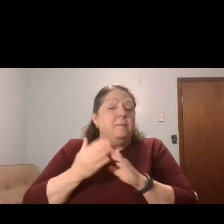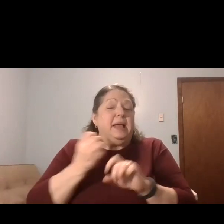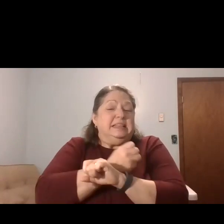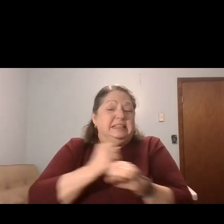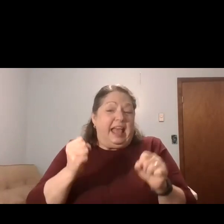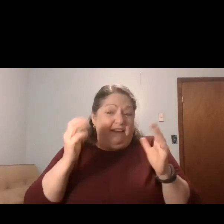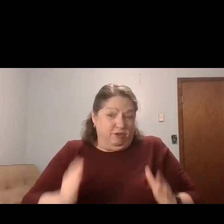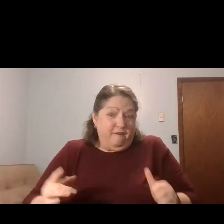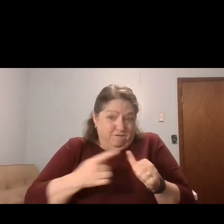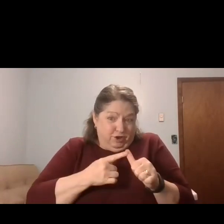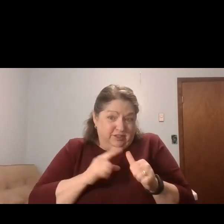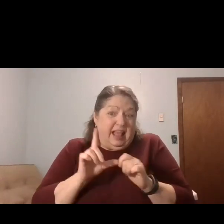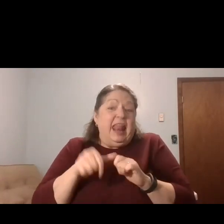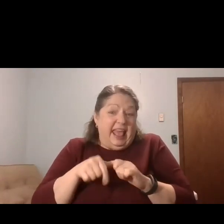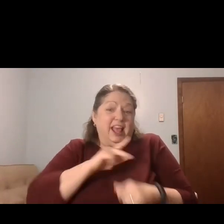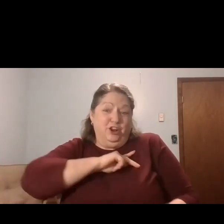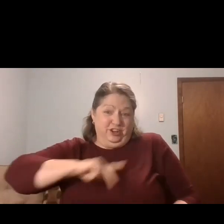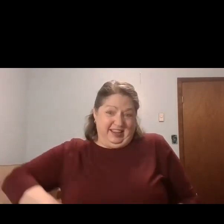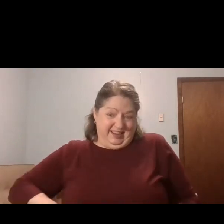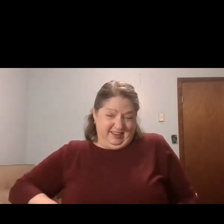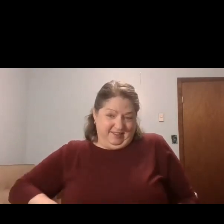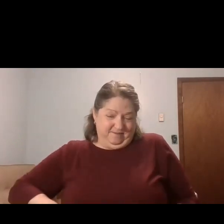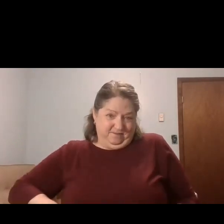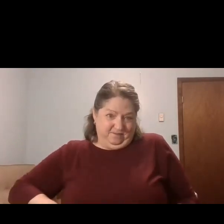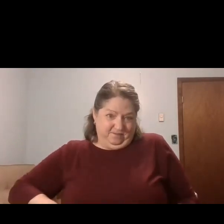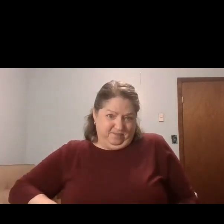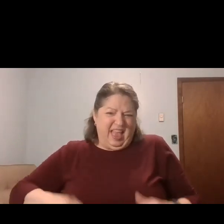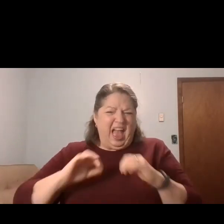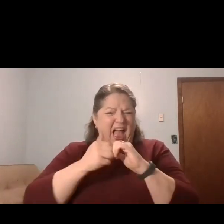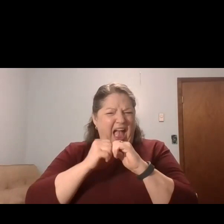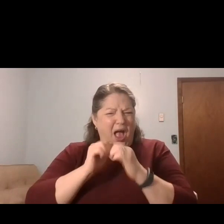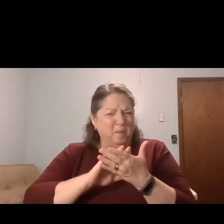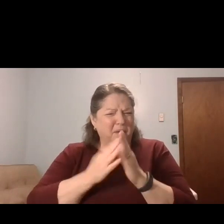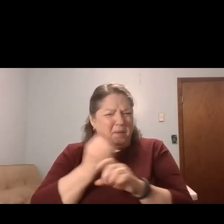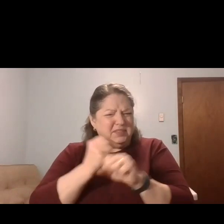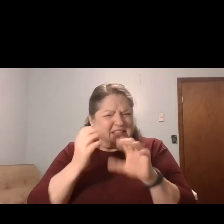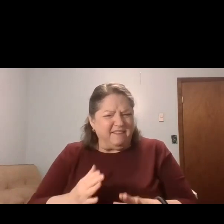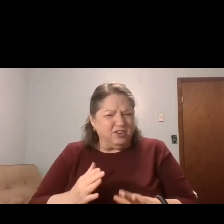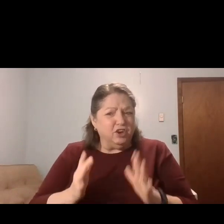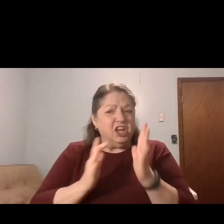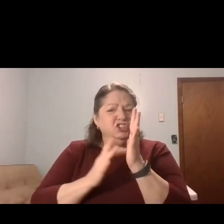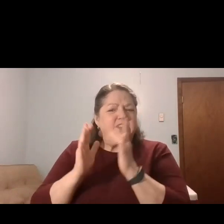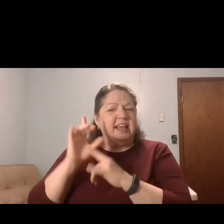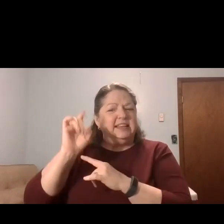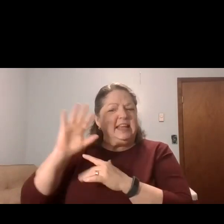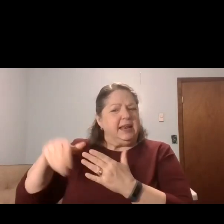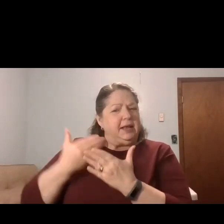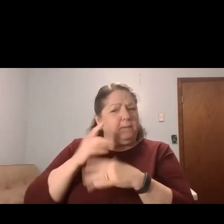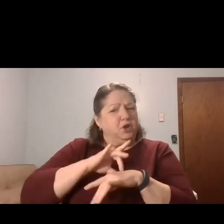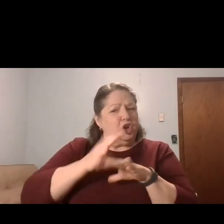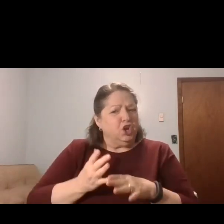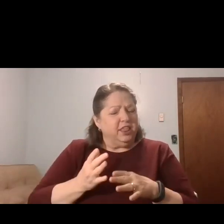what Jesus did was he became like one of us. That is, he died for sin in order that we would